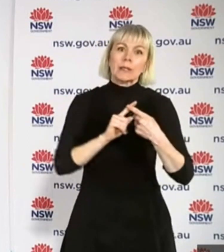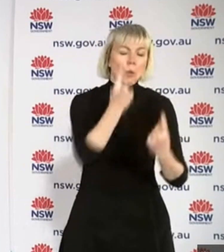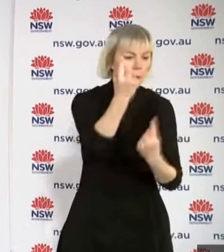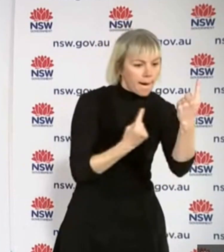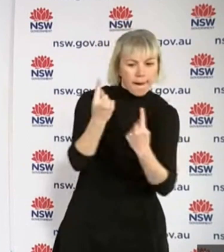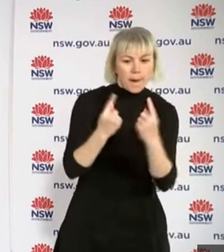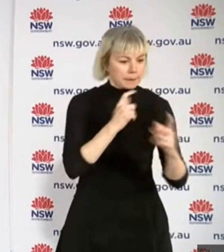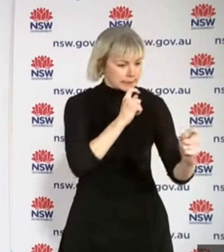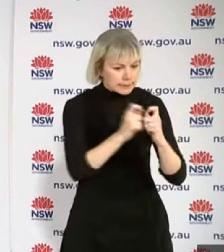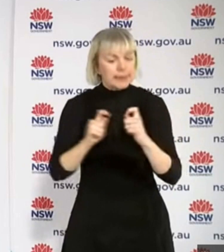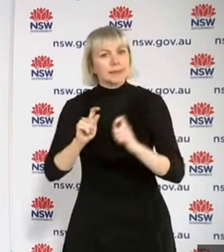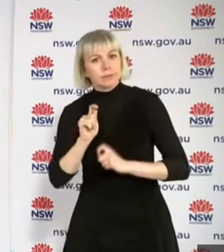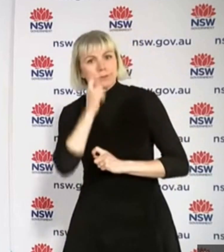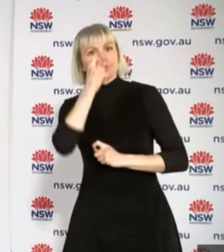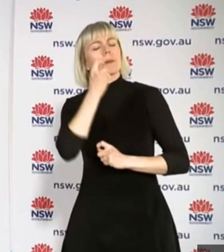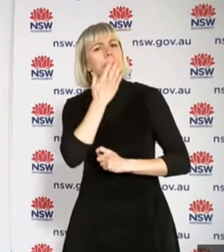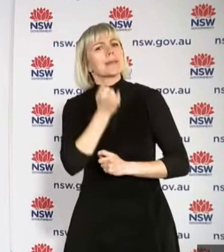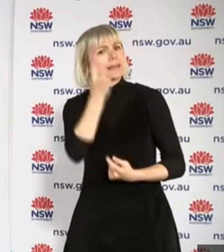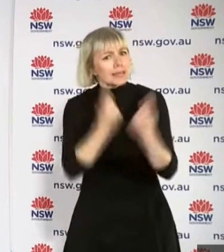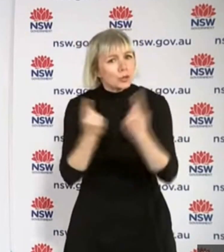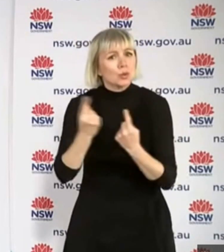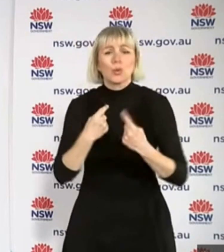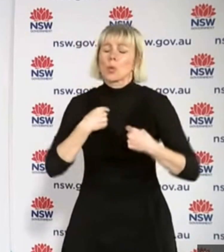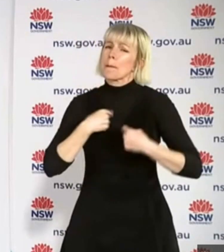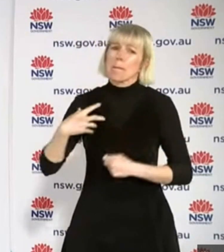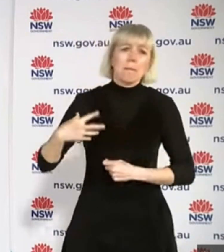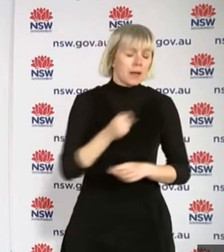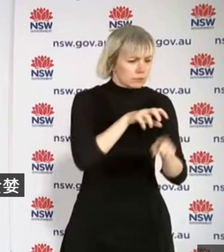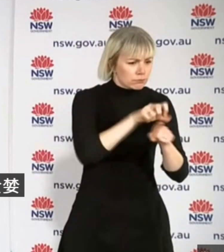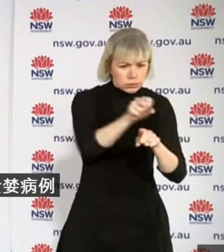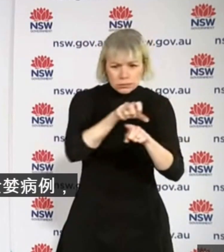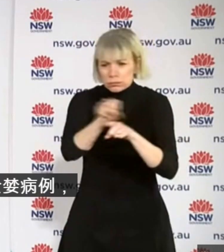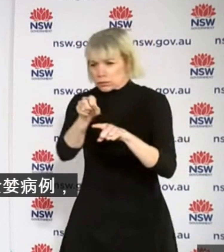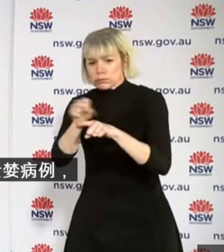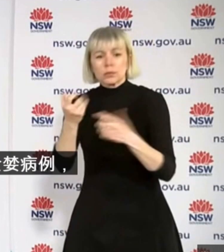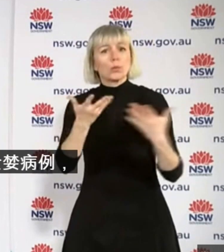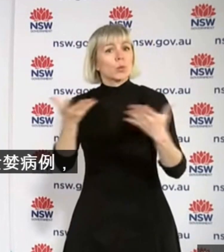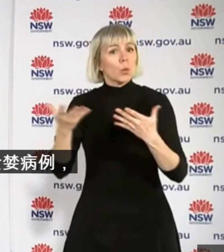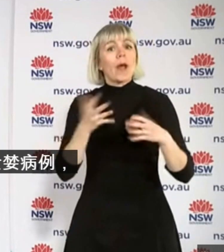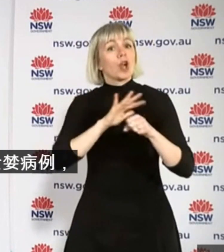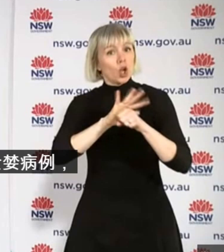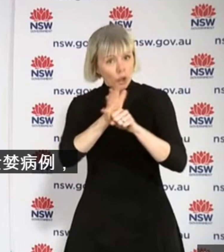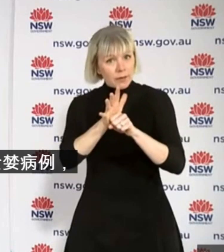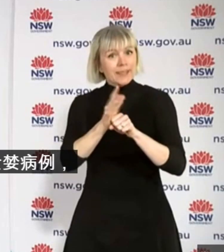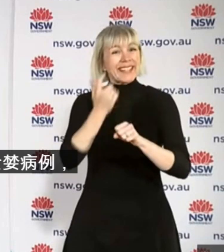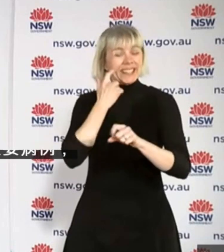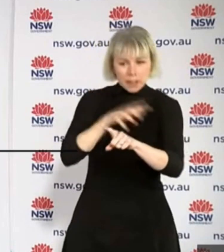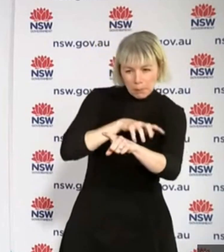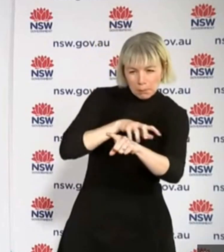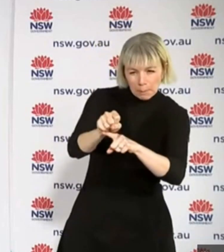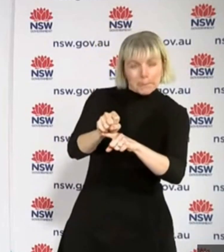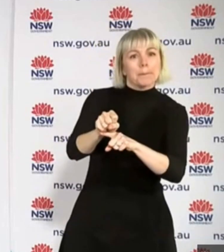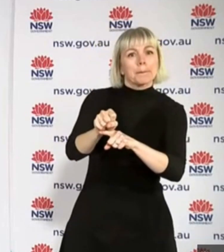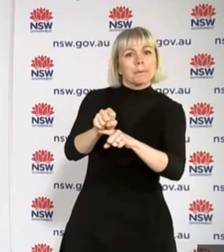tested. It is critical that we find as many cases of COVID in the community as possible so that we can implement those public